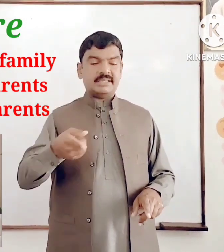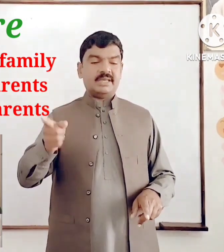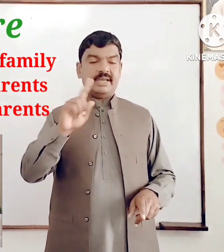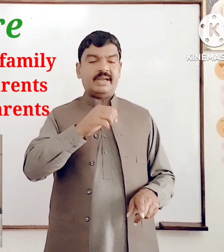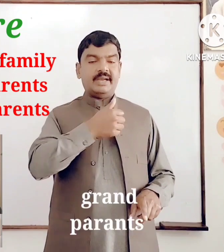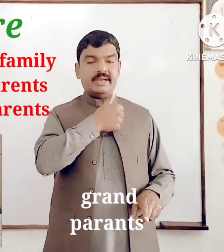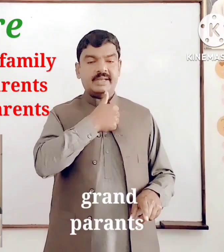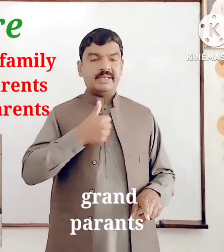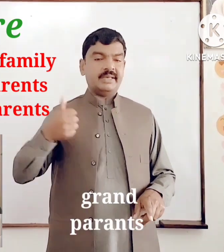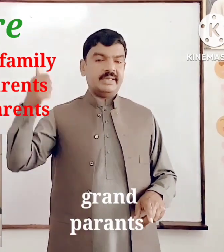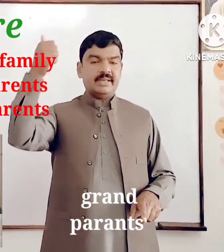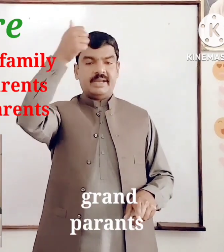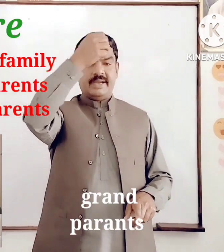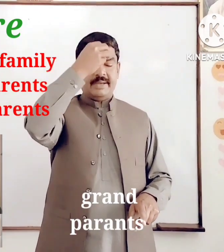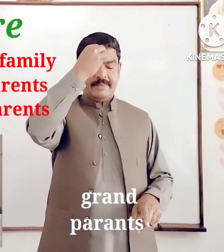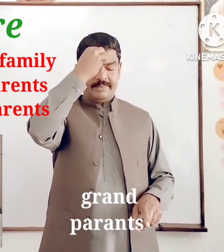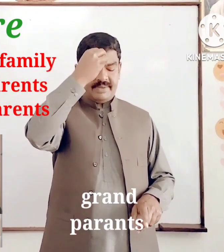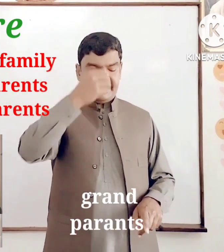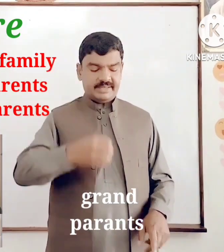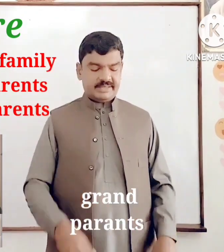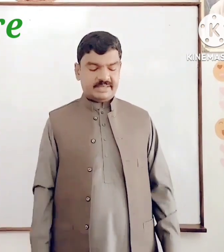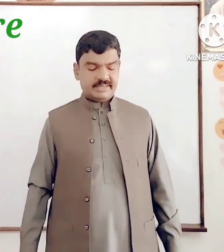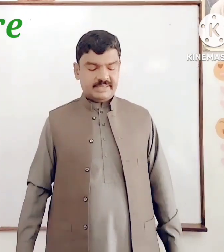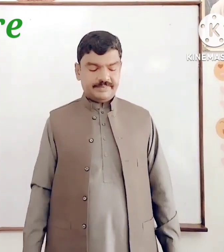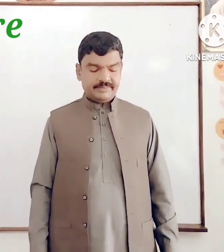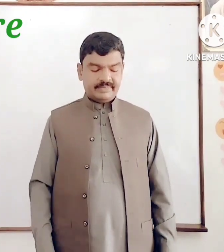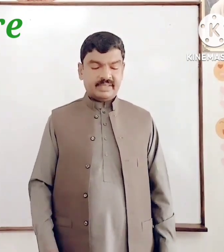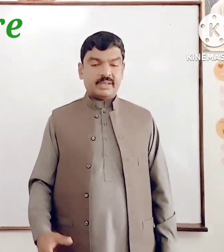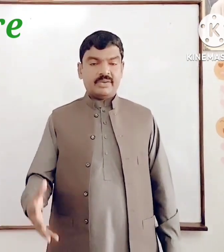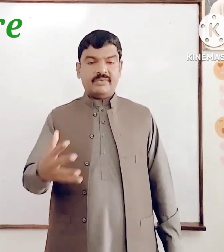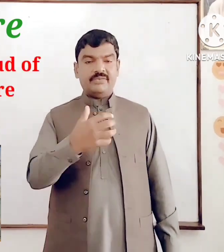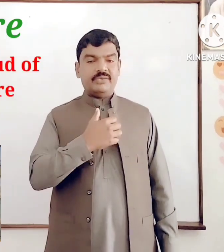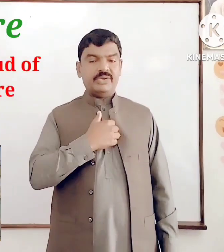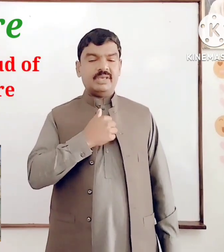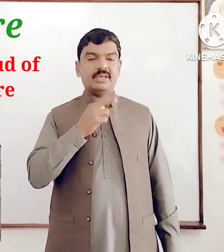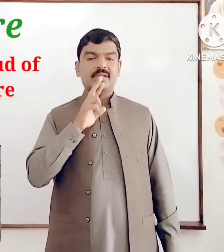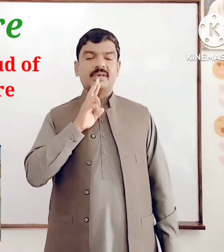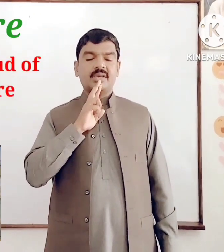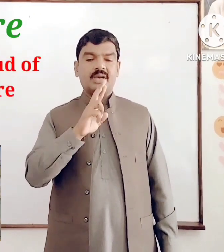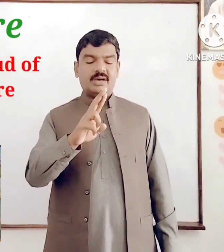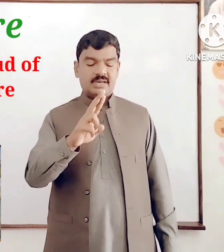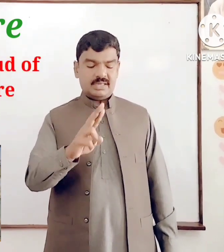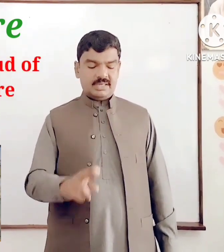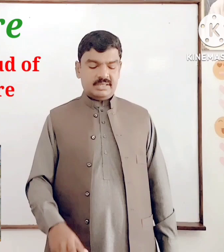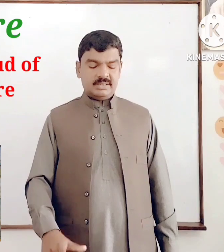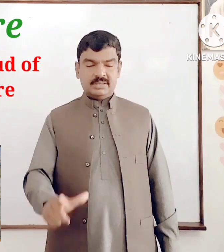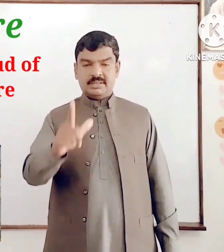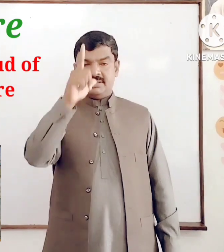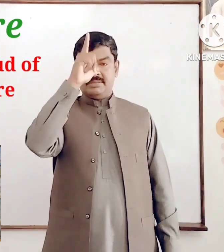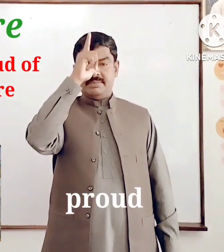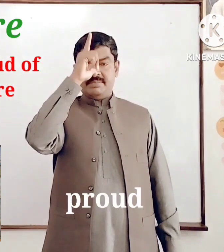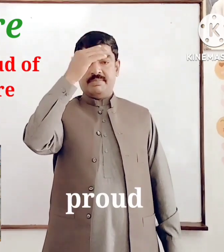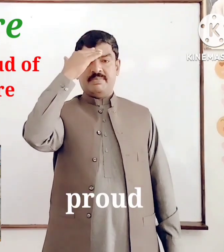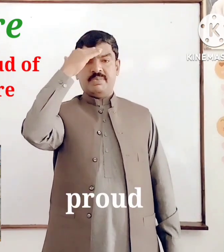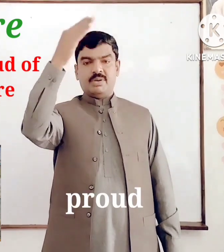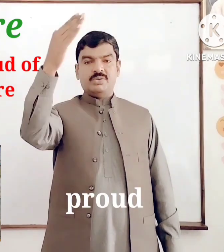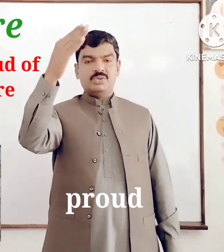parents and grandparents. We are